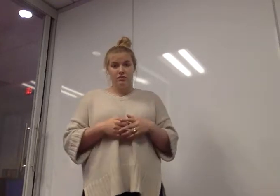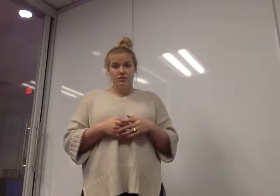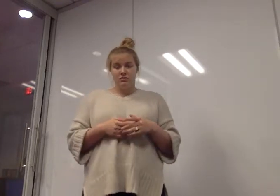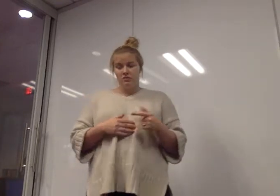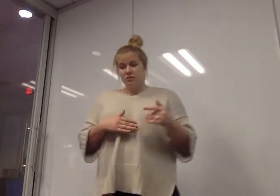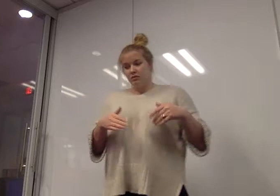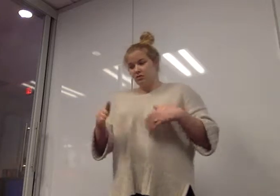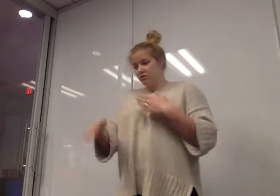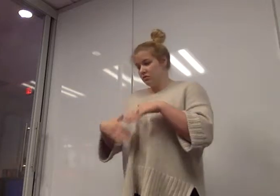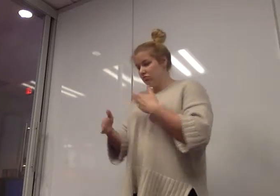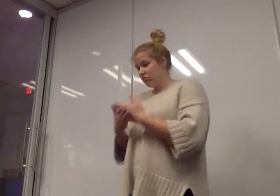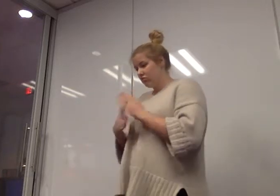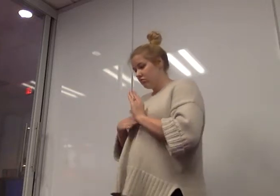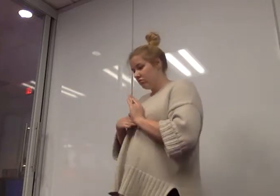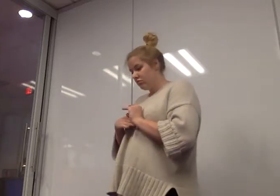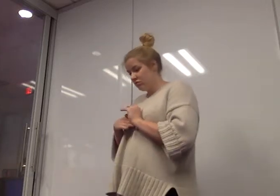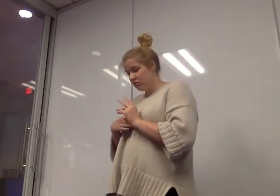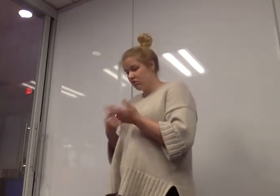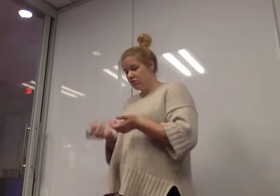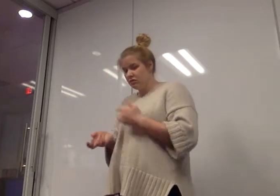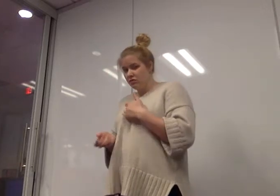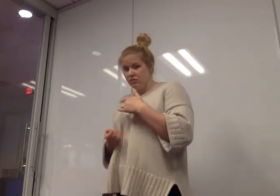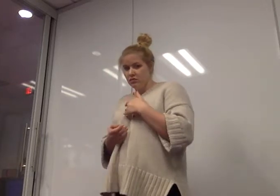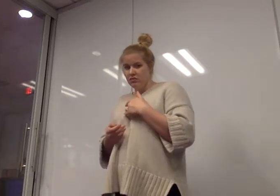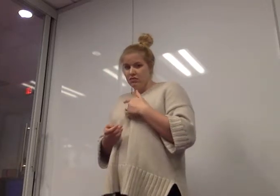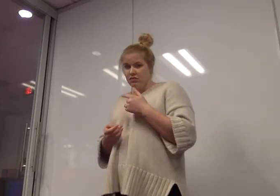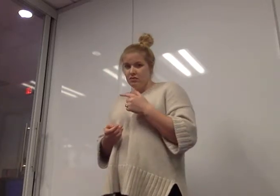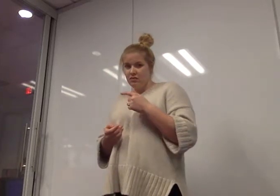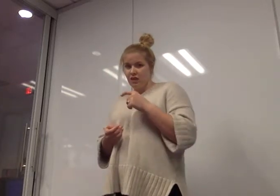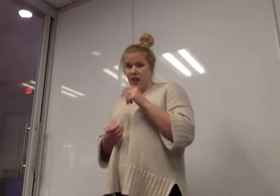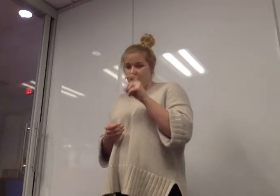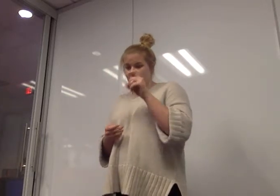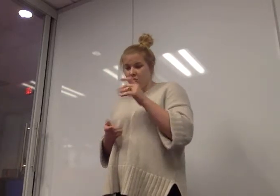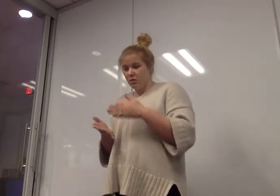totally defeated, and she said, I'm not supposed to be here.